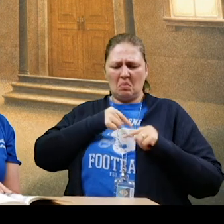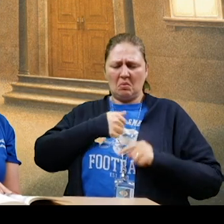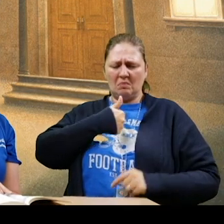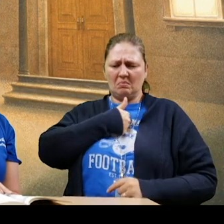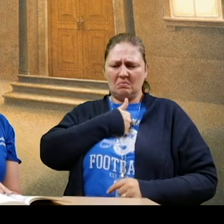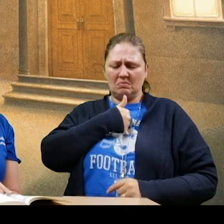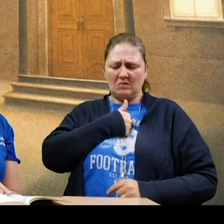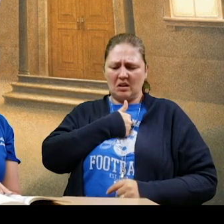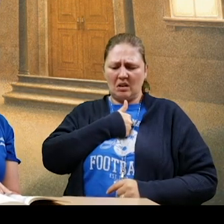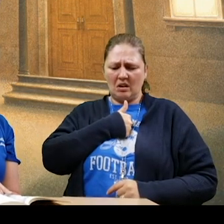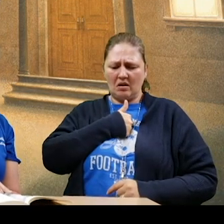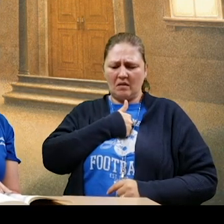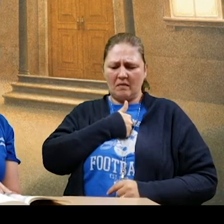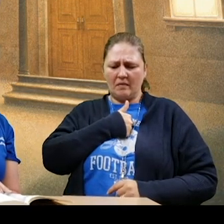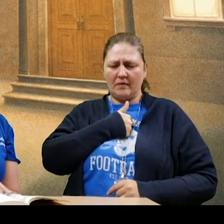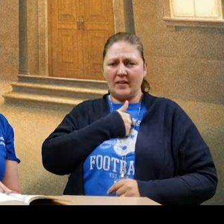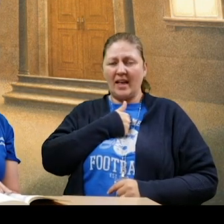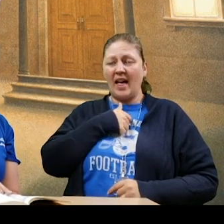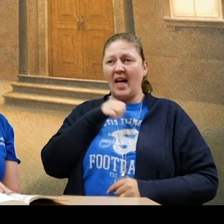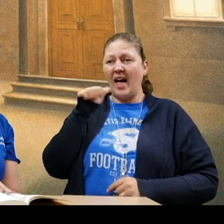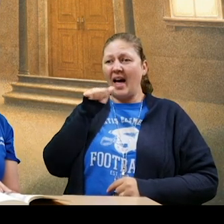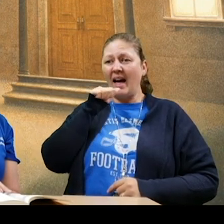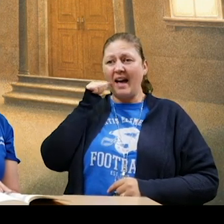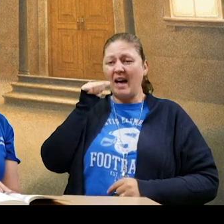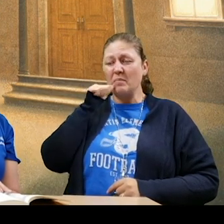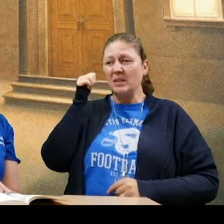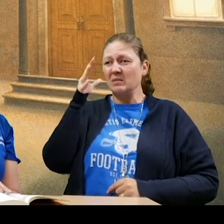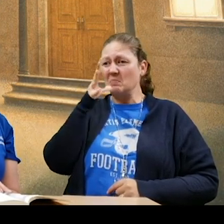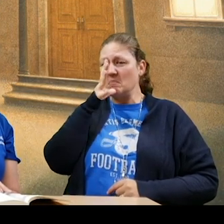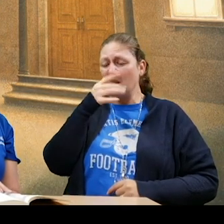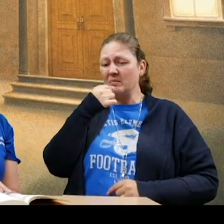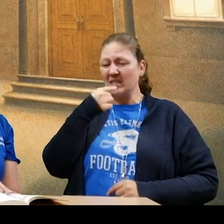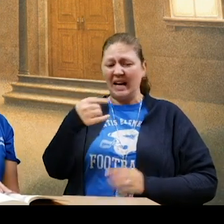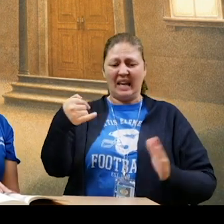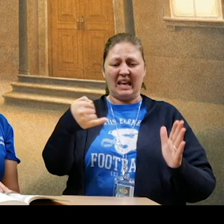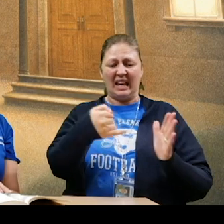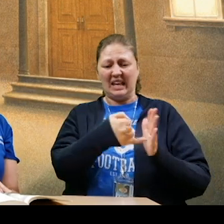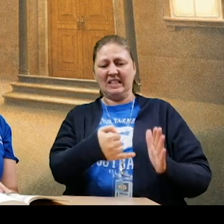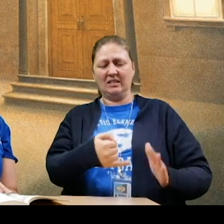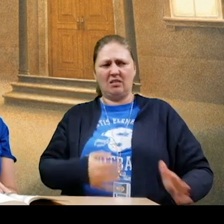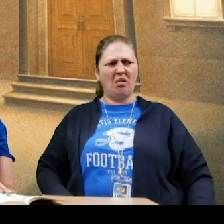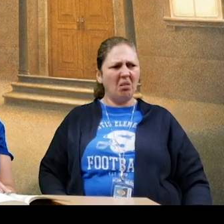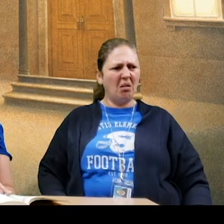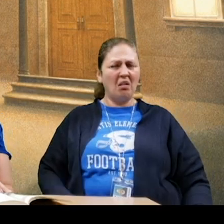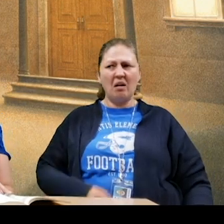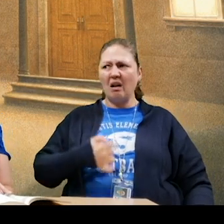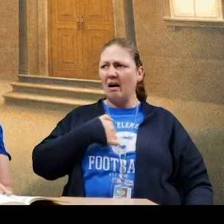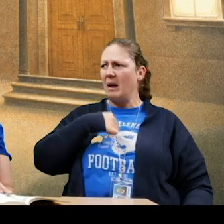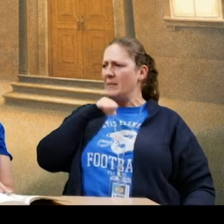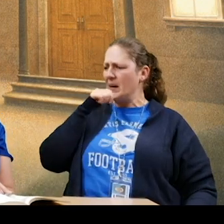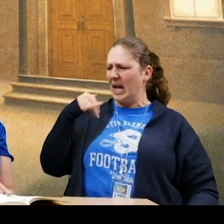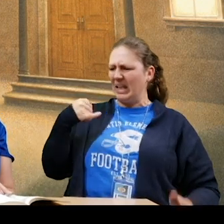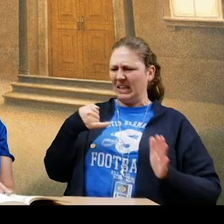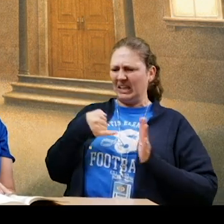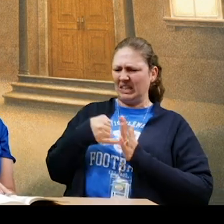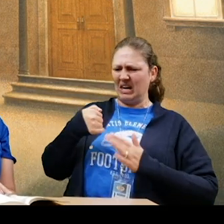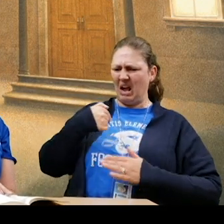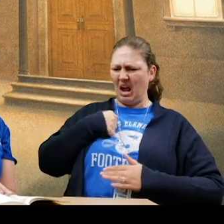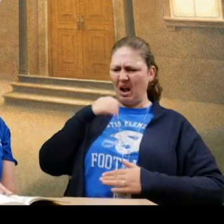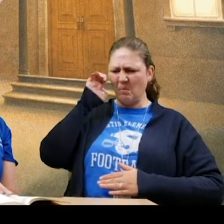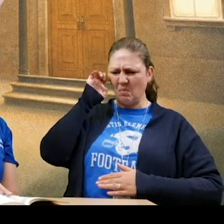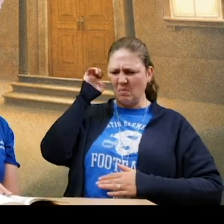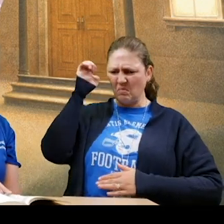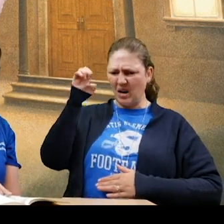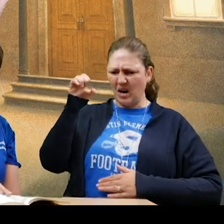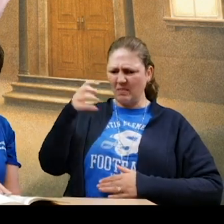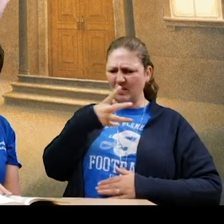damage. Abilene's mother had referred to him as "it," and she was more outraged at the dog